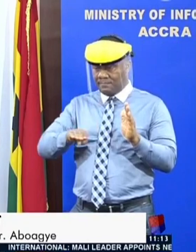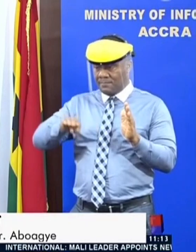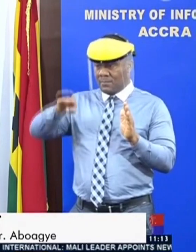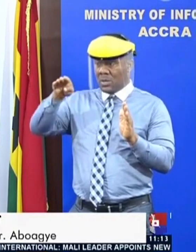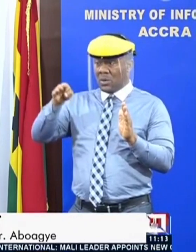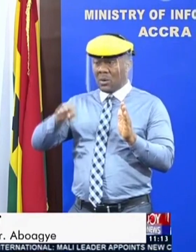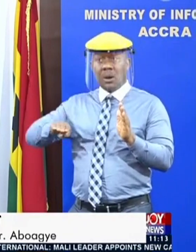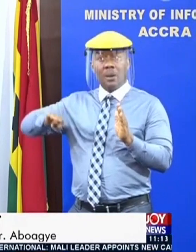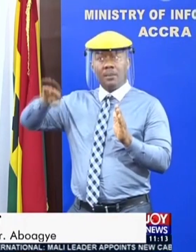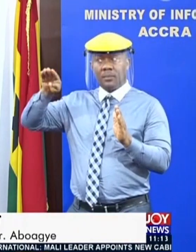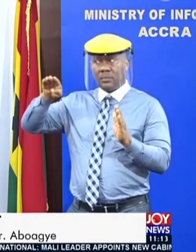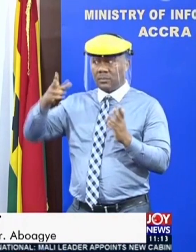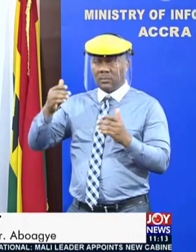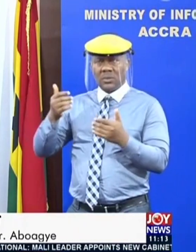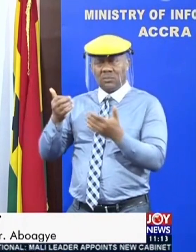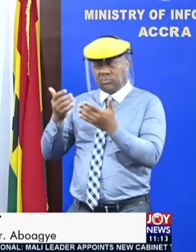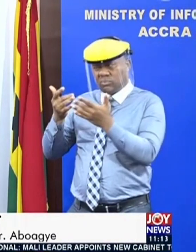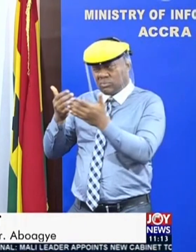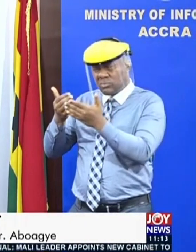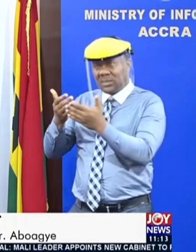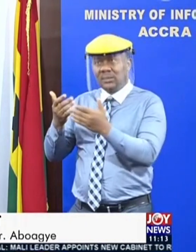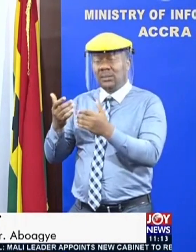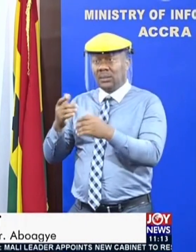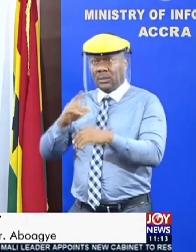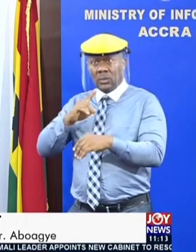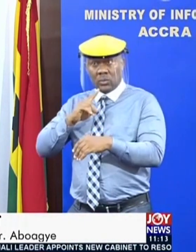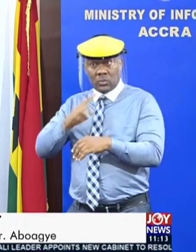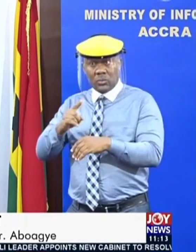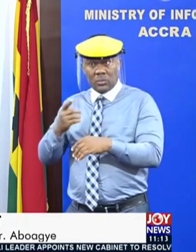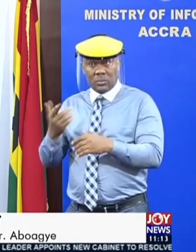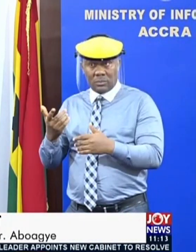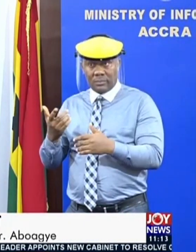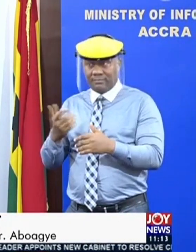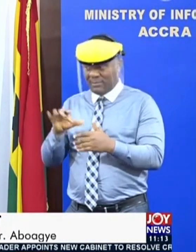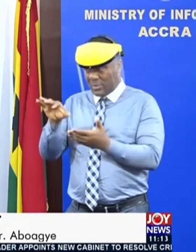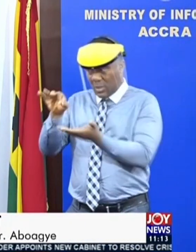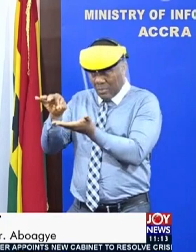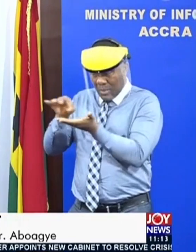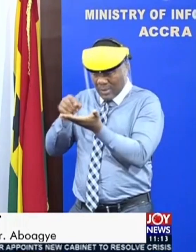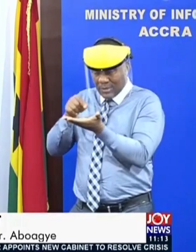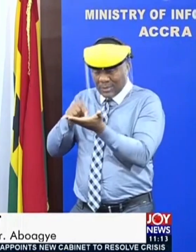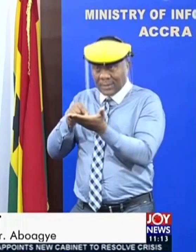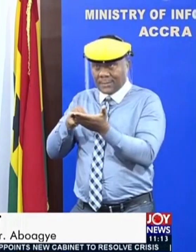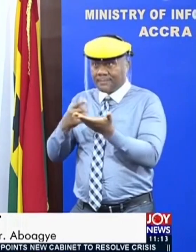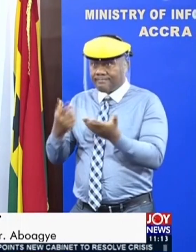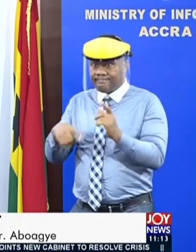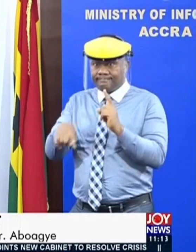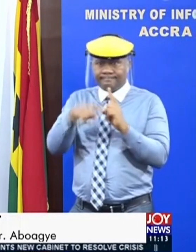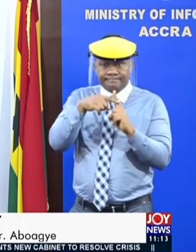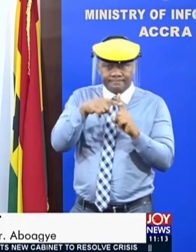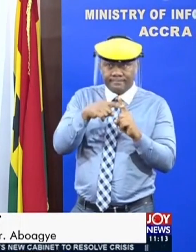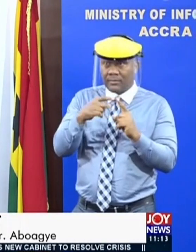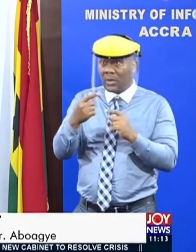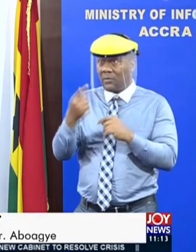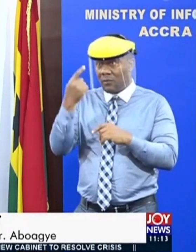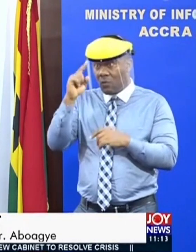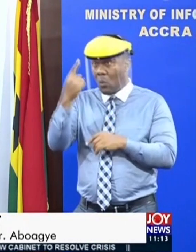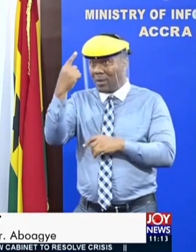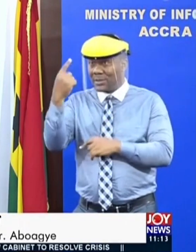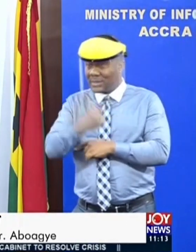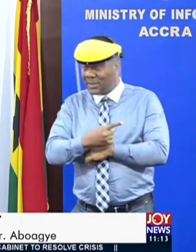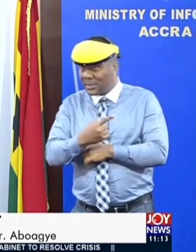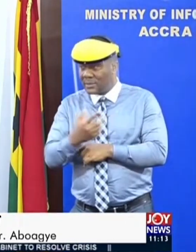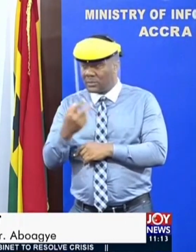which tries to bring us as close to the reality as possible in terms of the number of samples per day, positive per day. And that also has shown